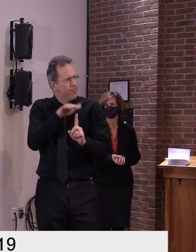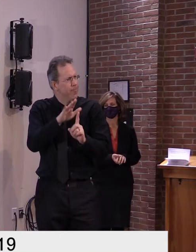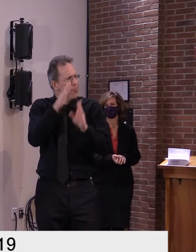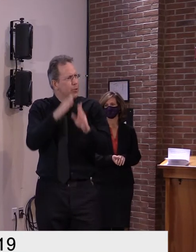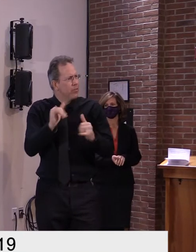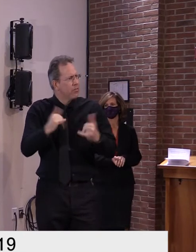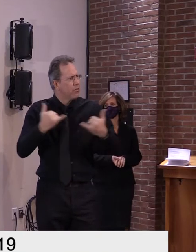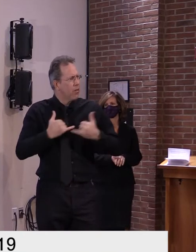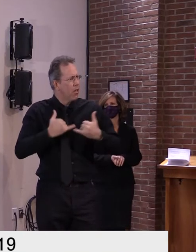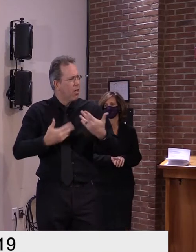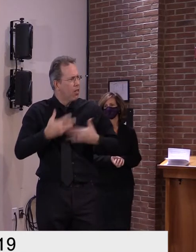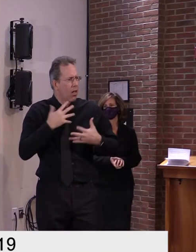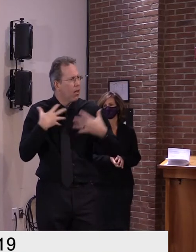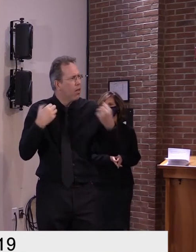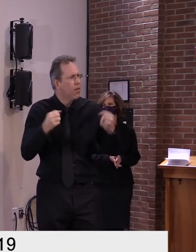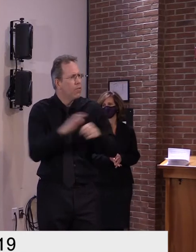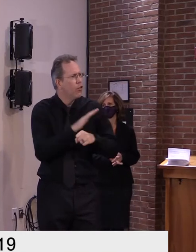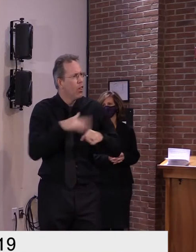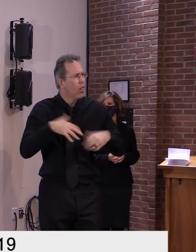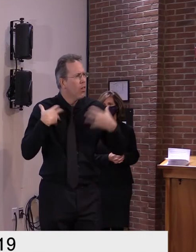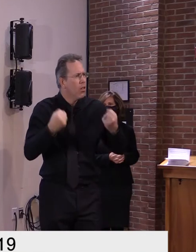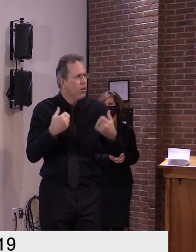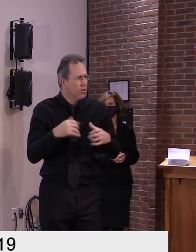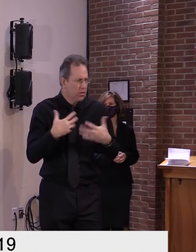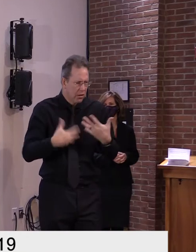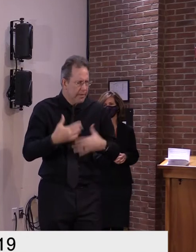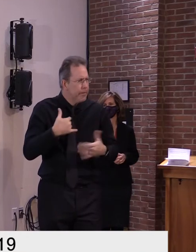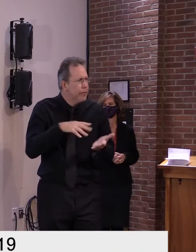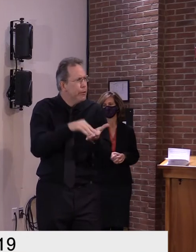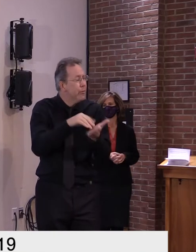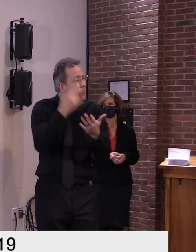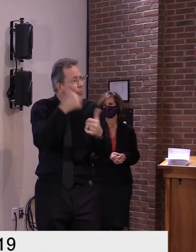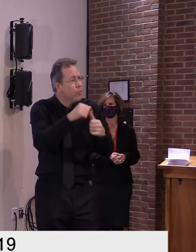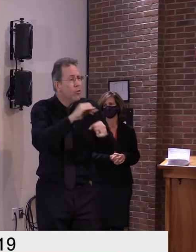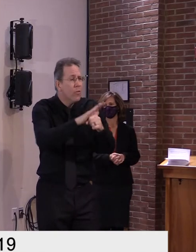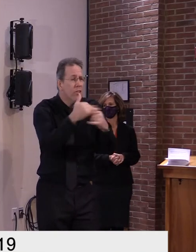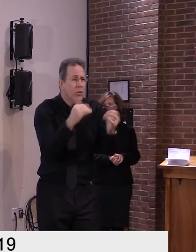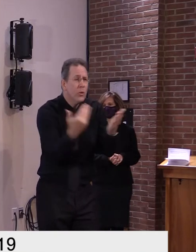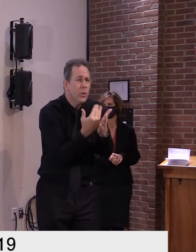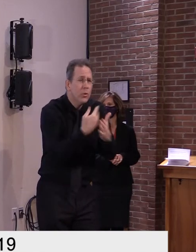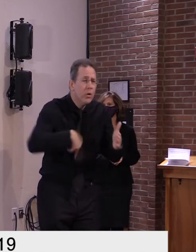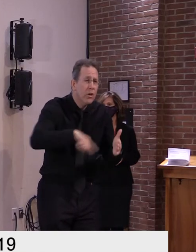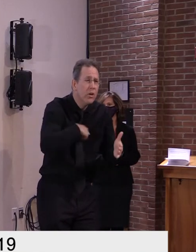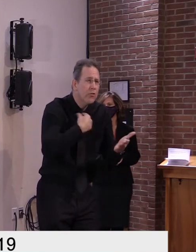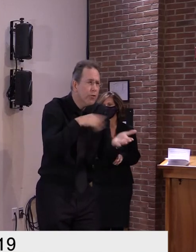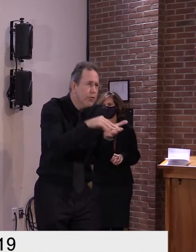evolving field to really try to figure that out. So at the national level,